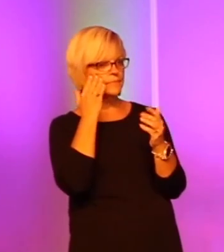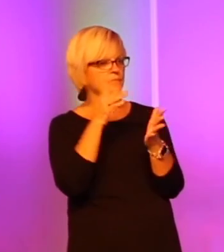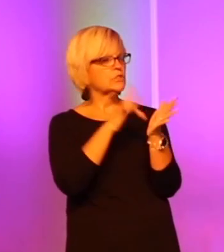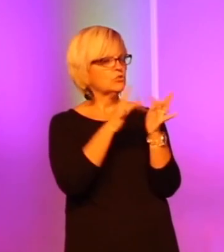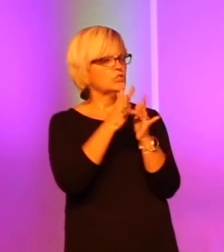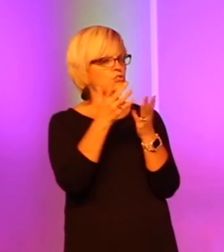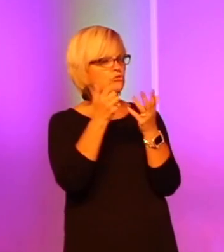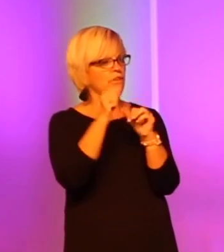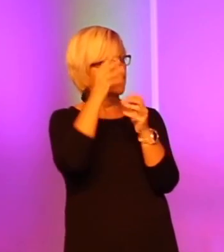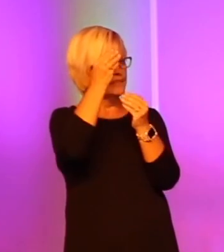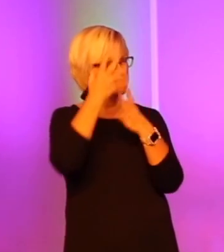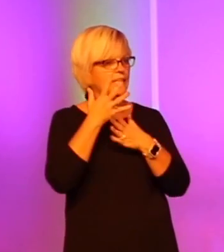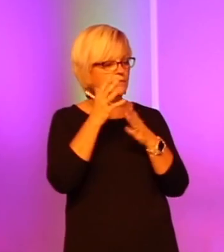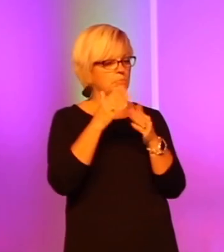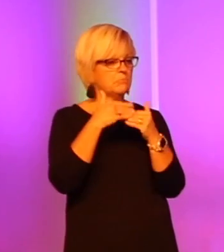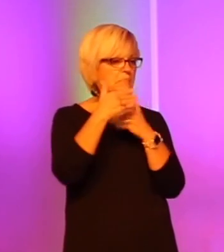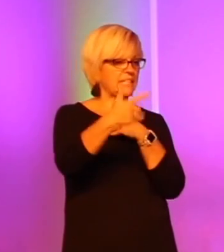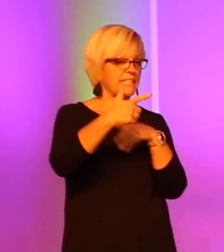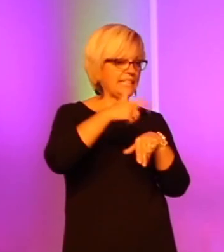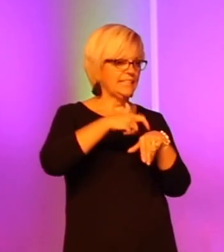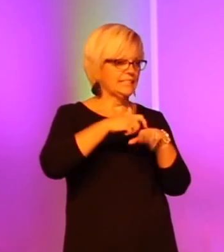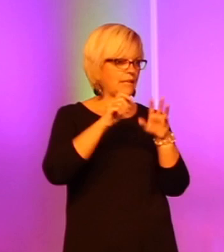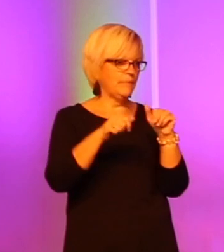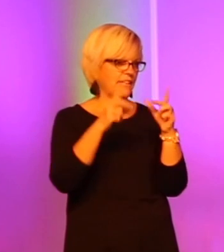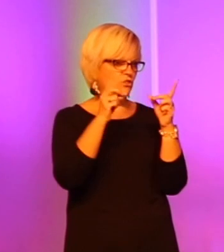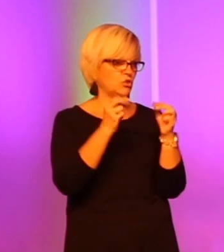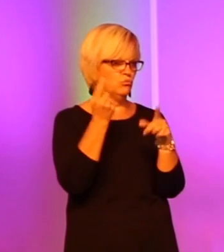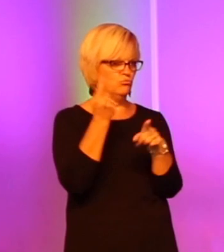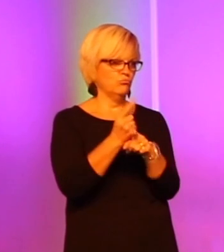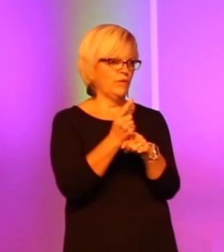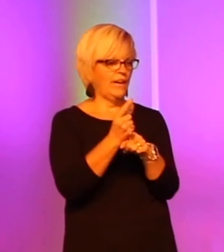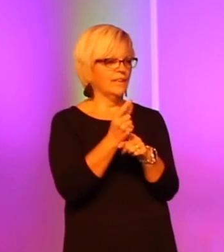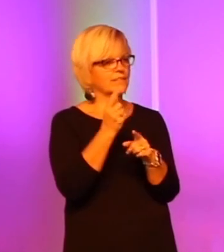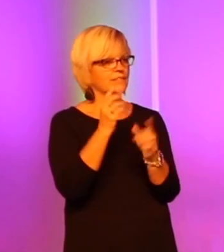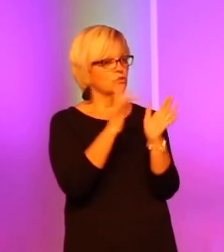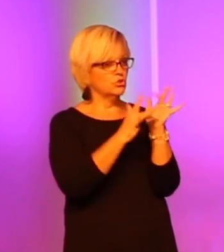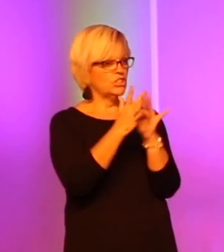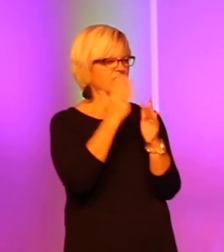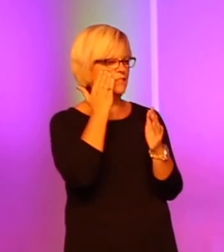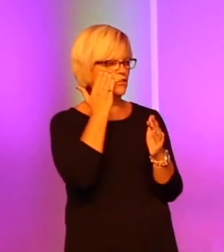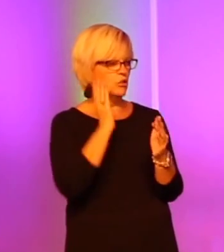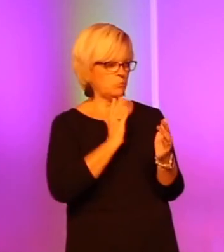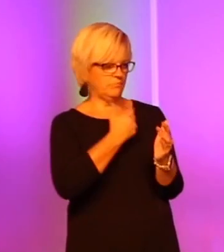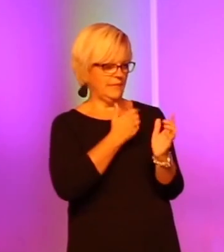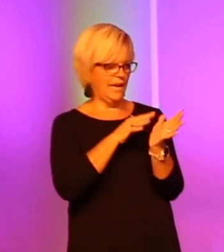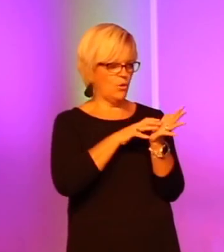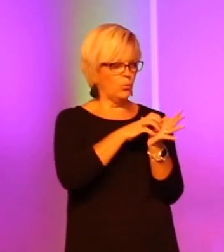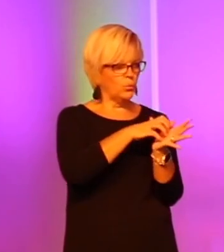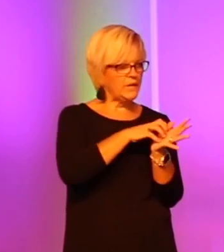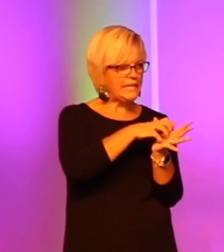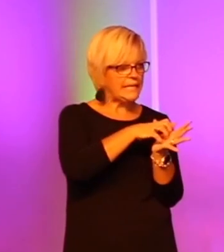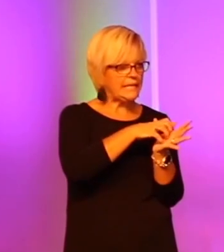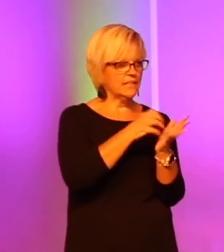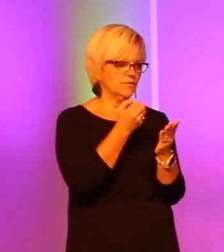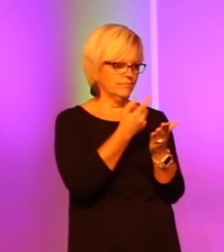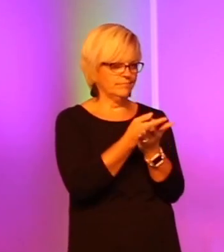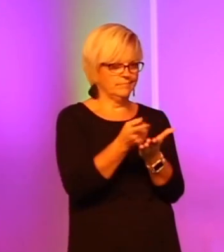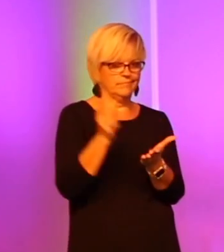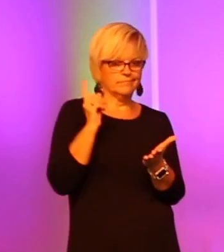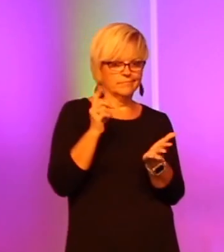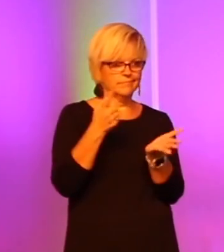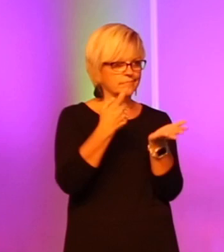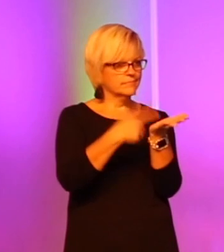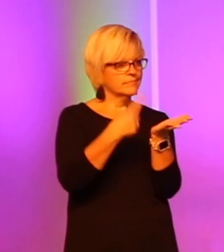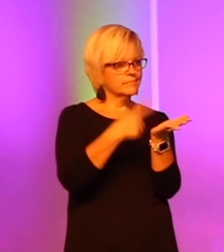to tell us. We can do right the next time. The beauty of Jesus is that he knows our weaknesses. And even last week we talked about he not